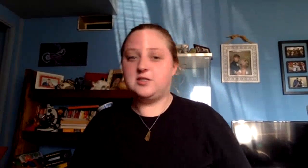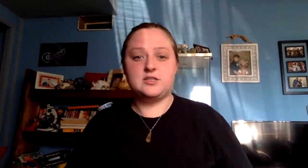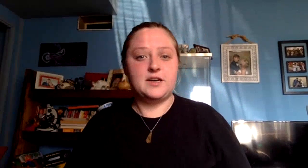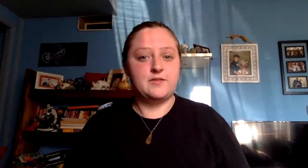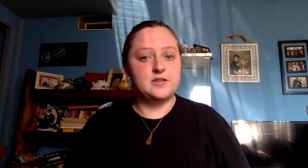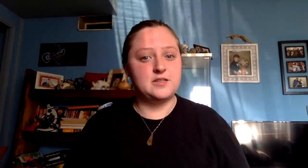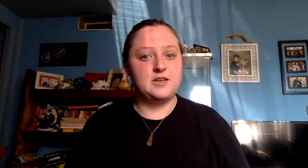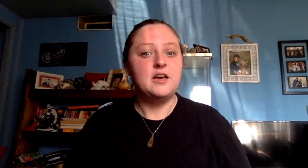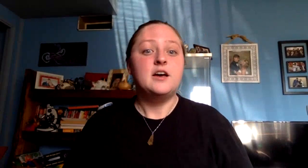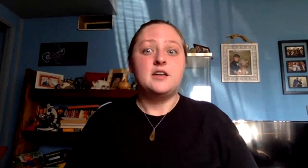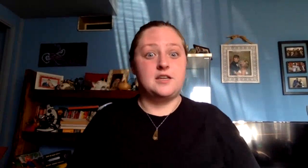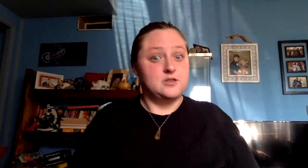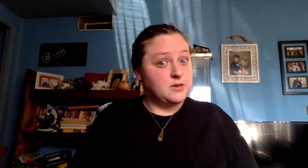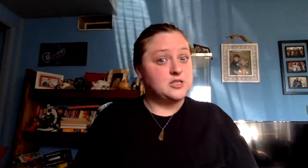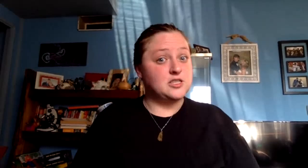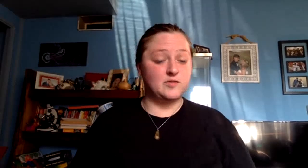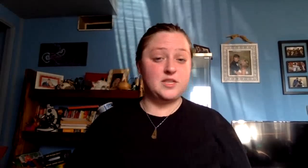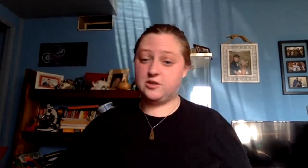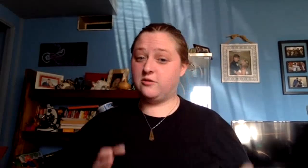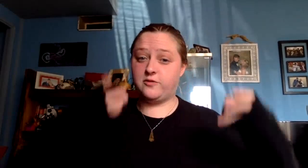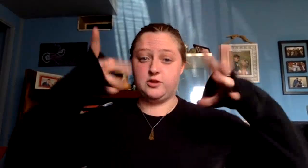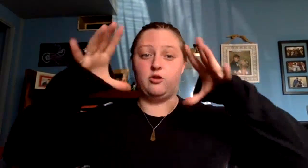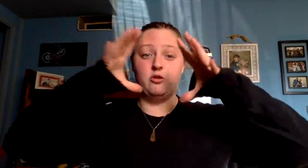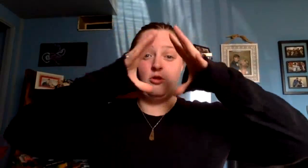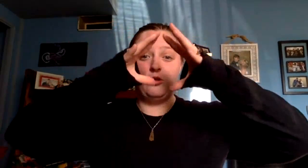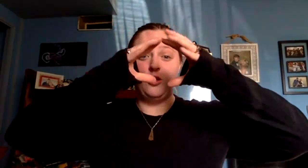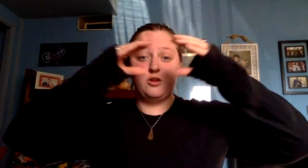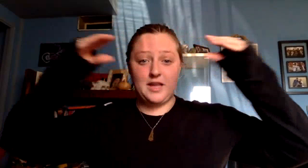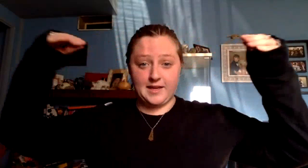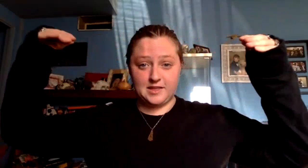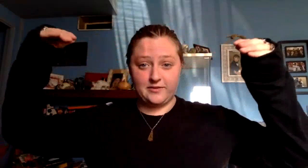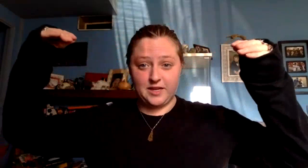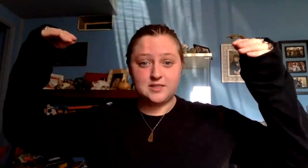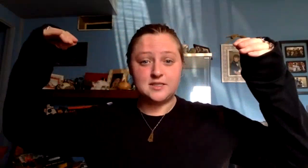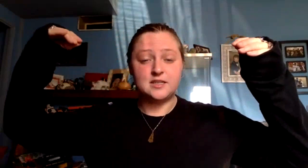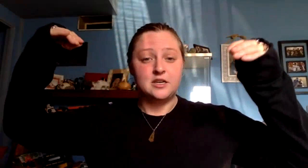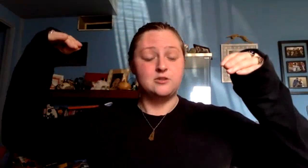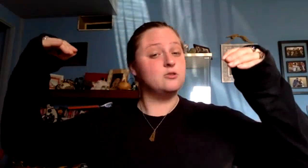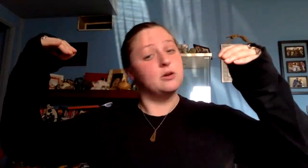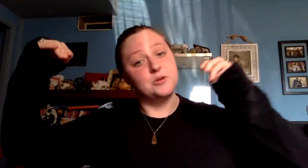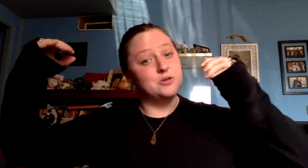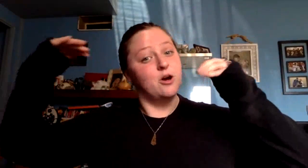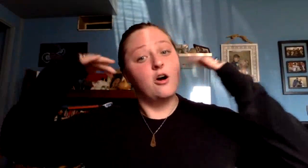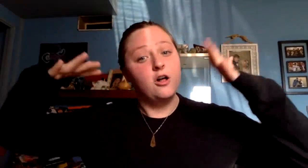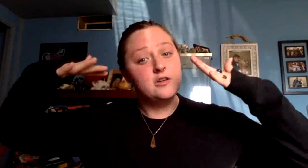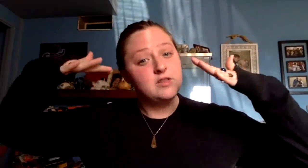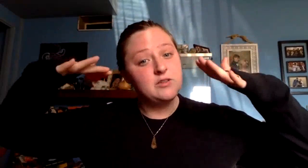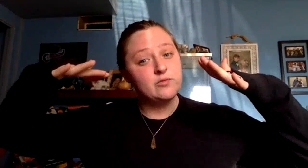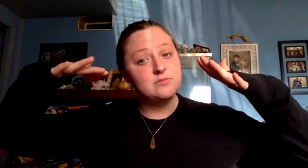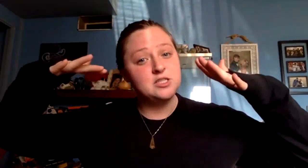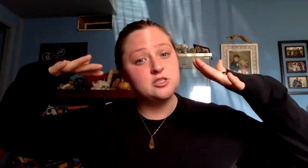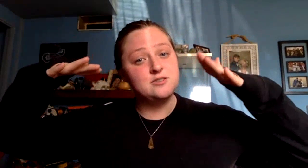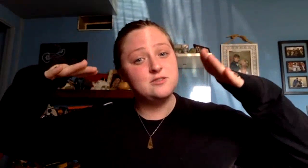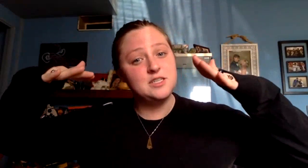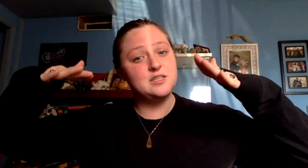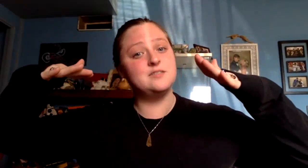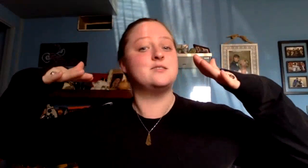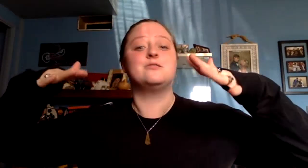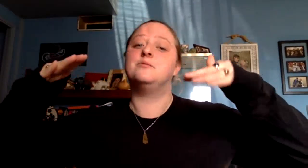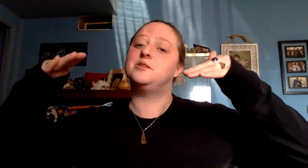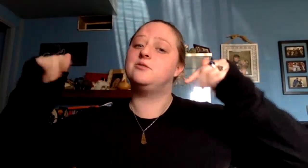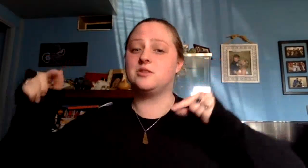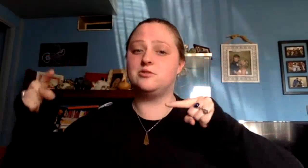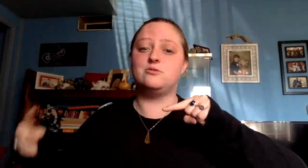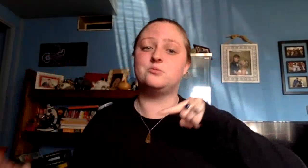so you guys definitely need to watch this video for the whole length of it, so that way you get all of the information you